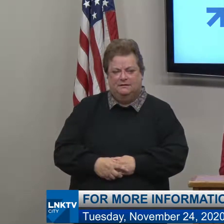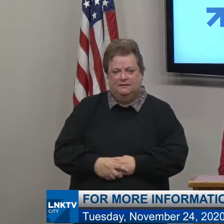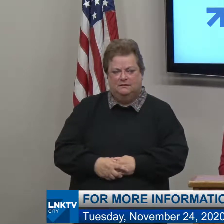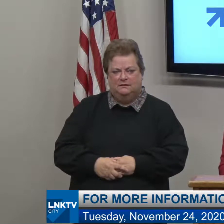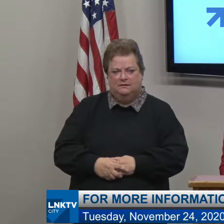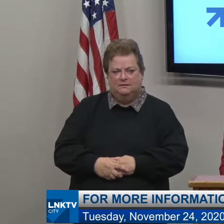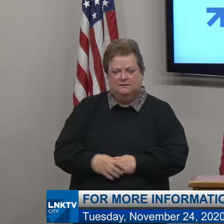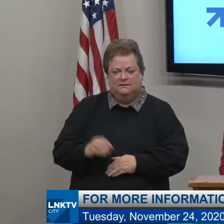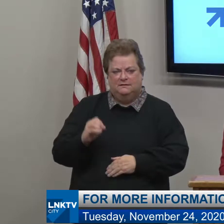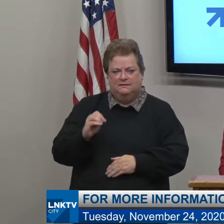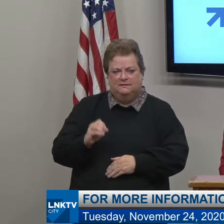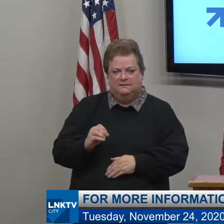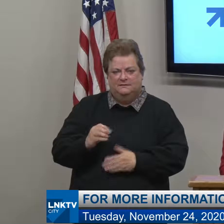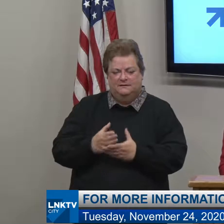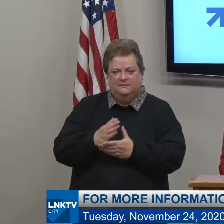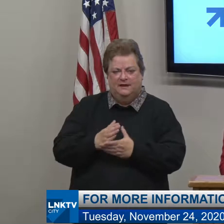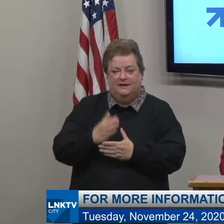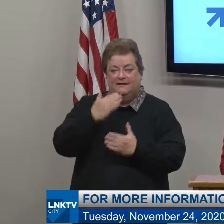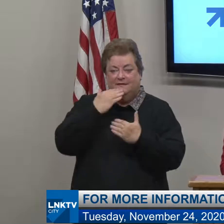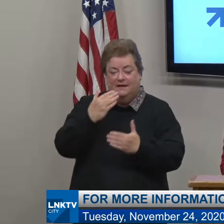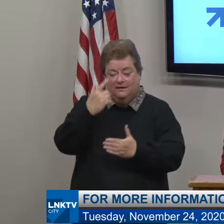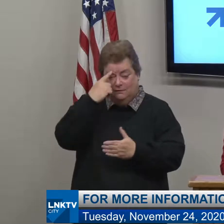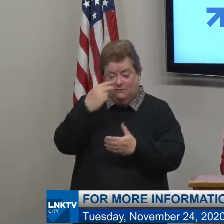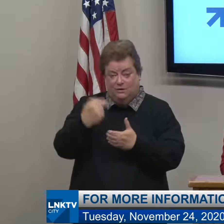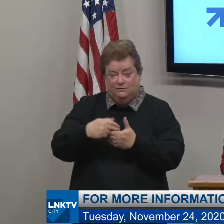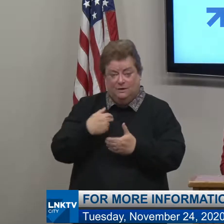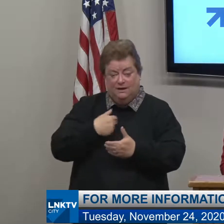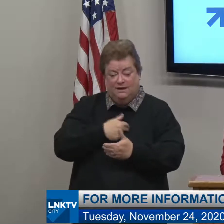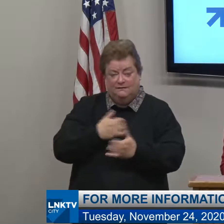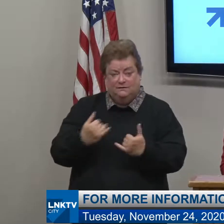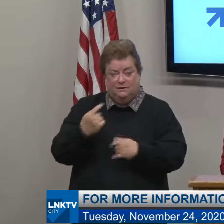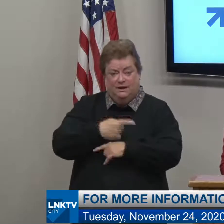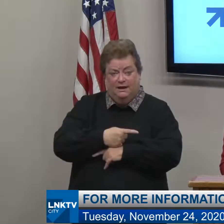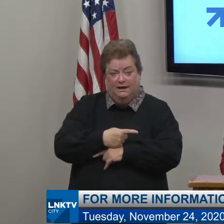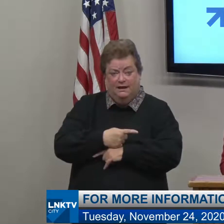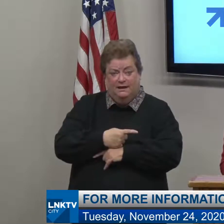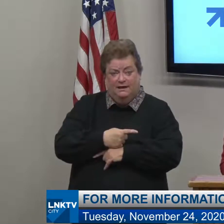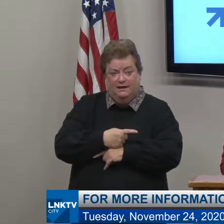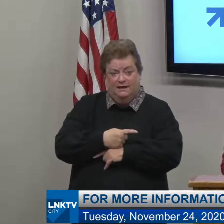All right. Thank you for tuning in.